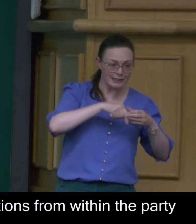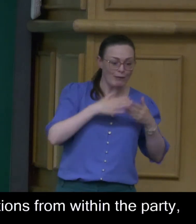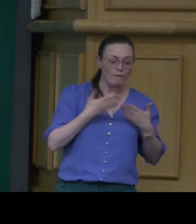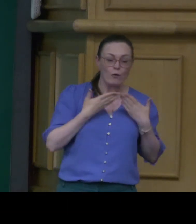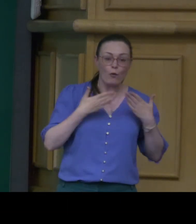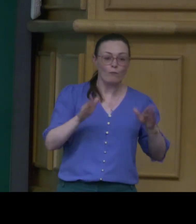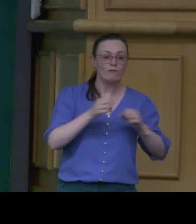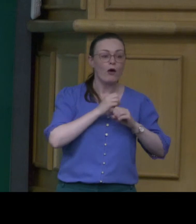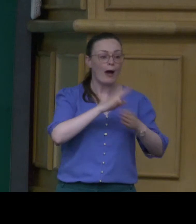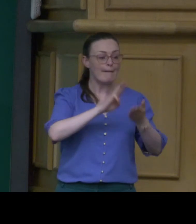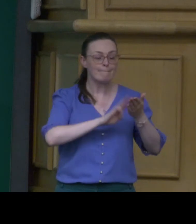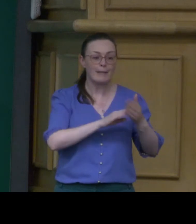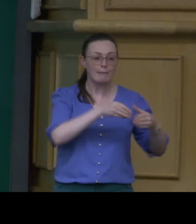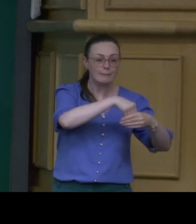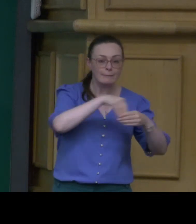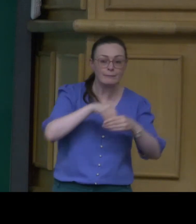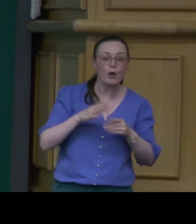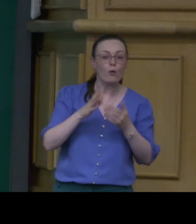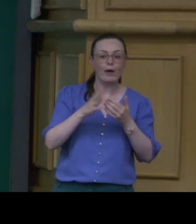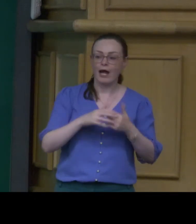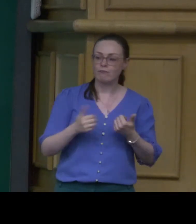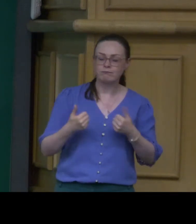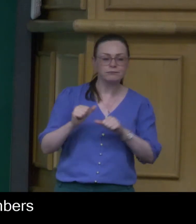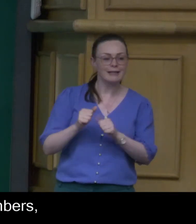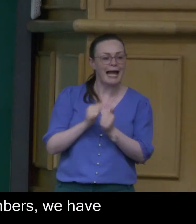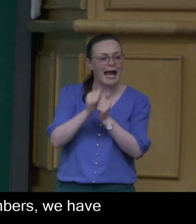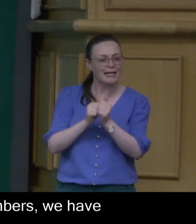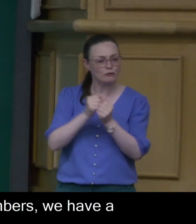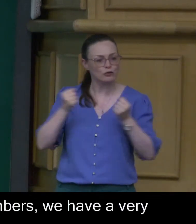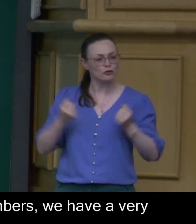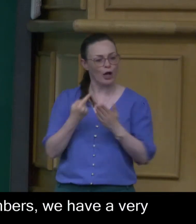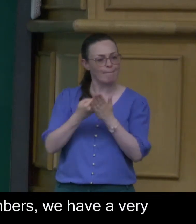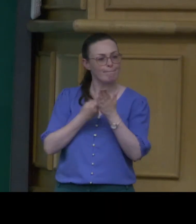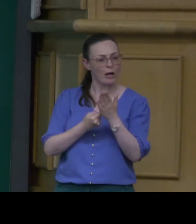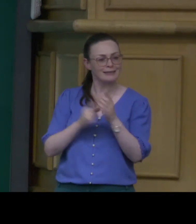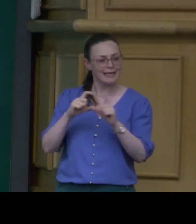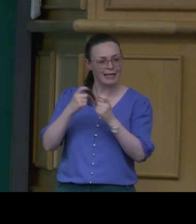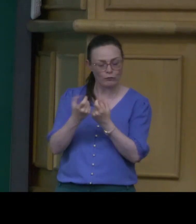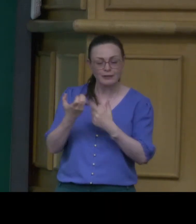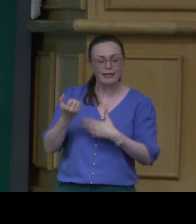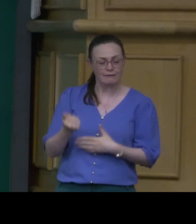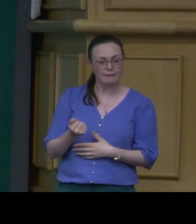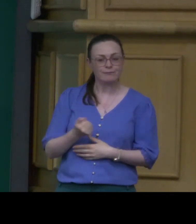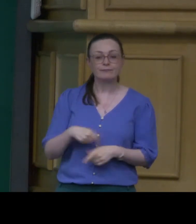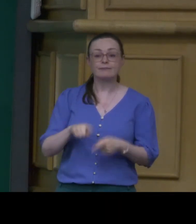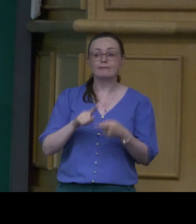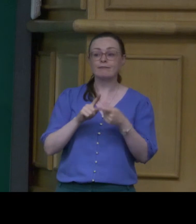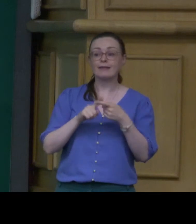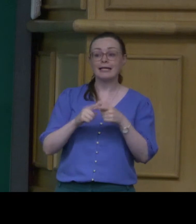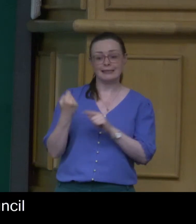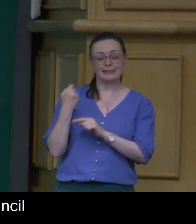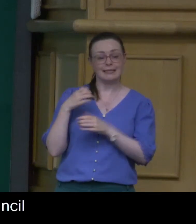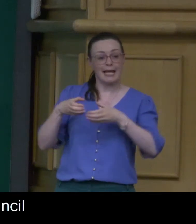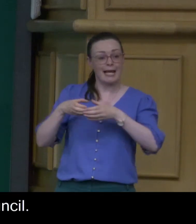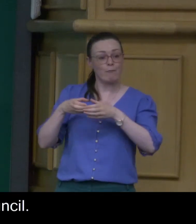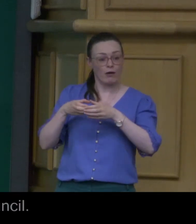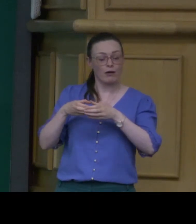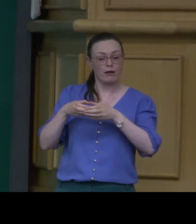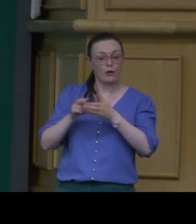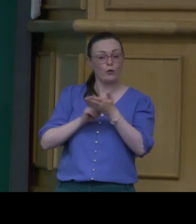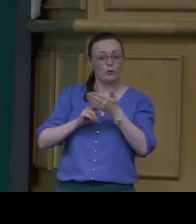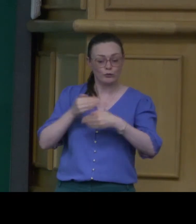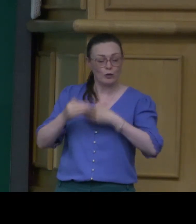open to all members. We have a very effective and active and strong policy council. And last April, using